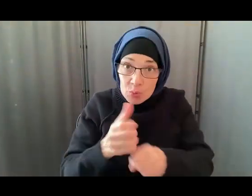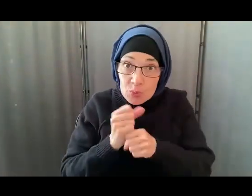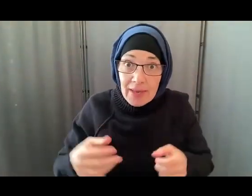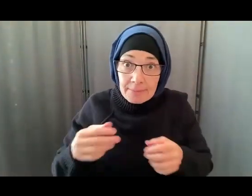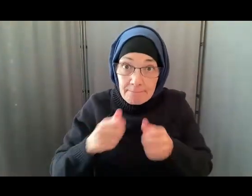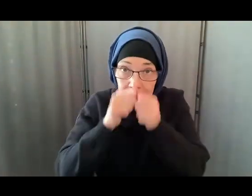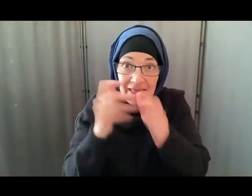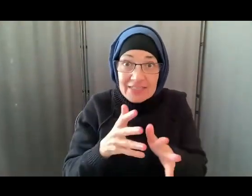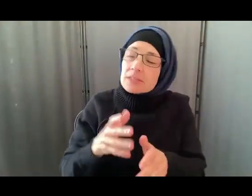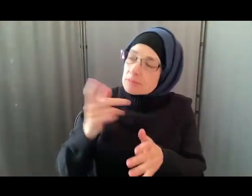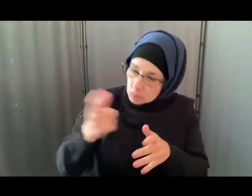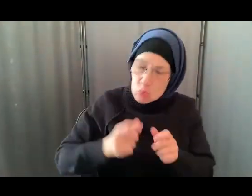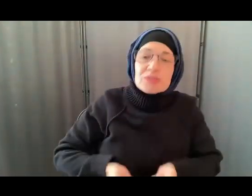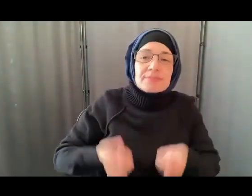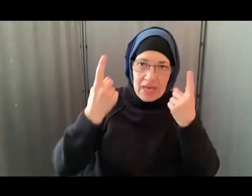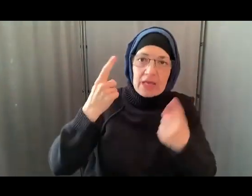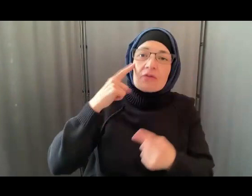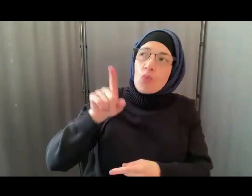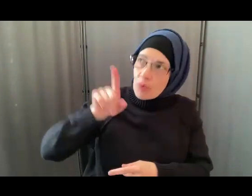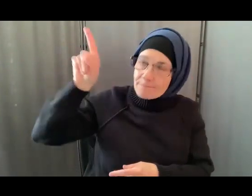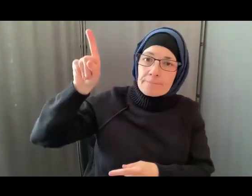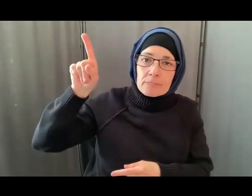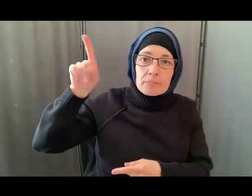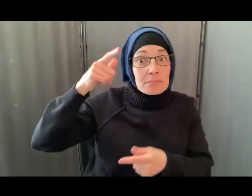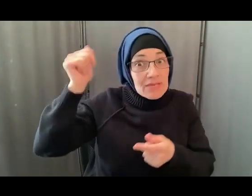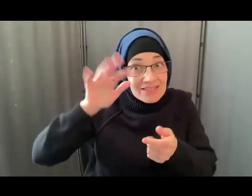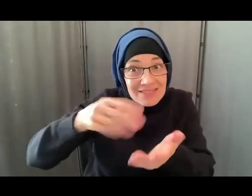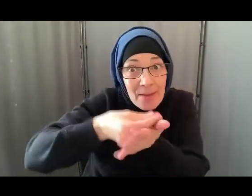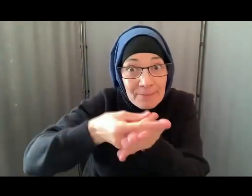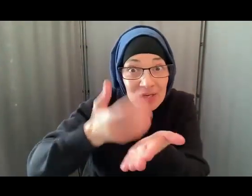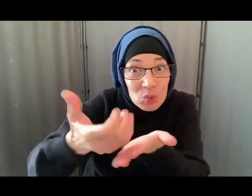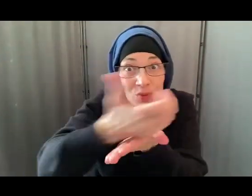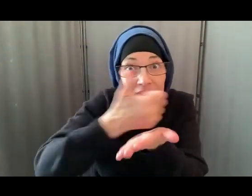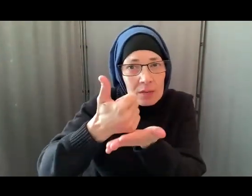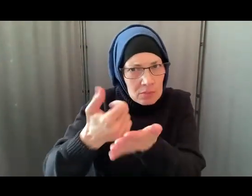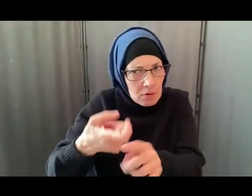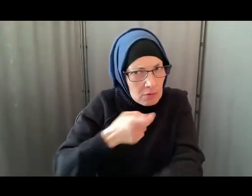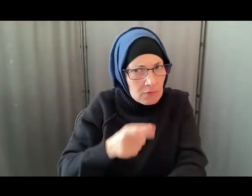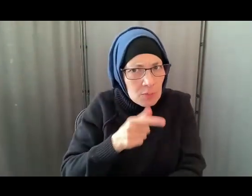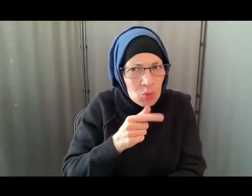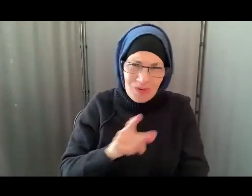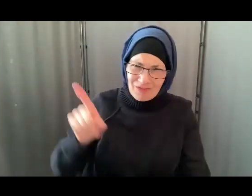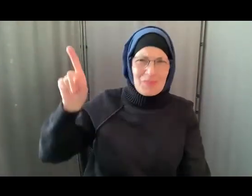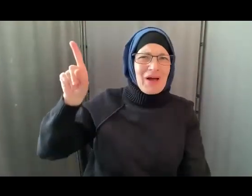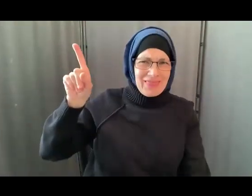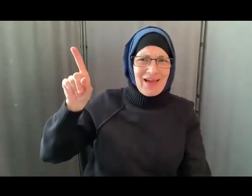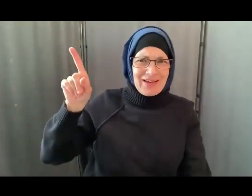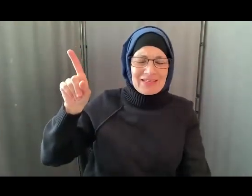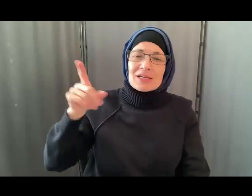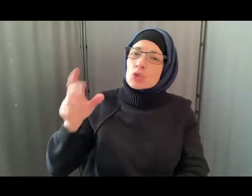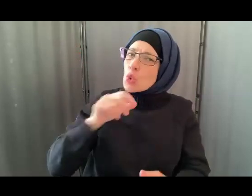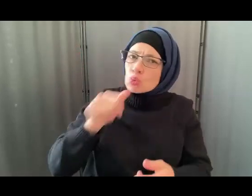make is a provision from Allah. So don't be stingy, be